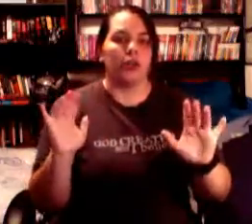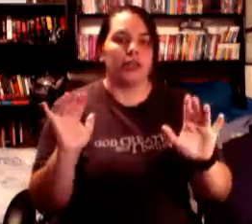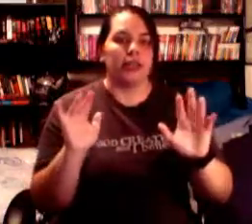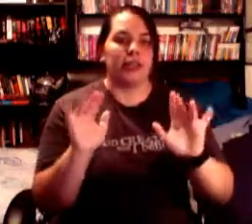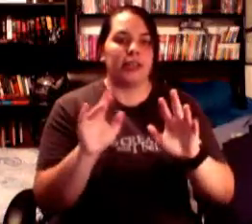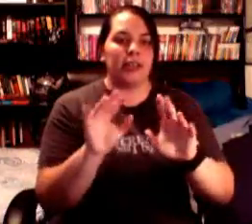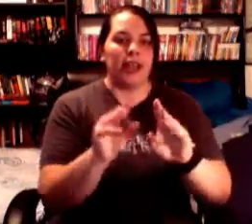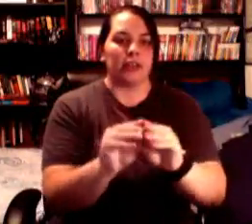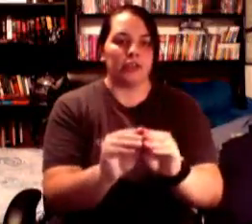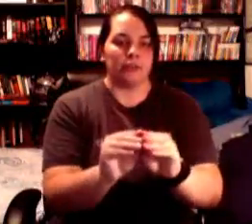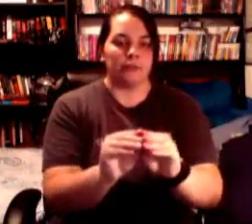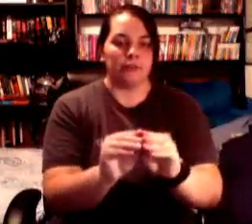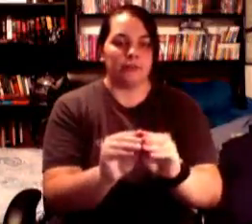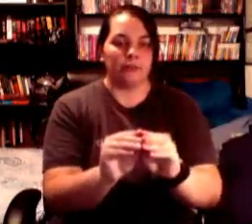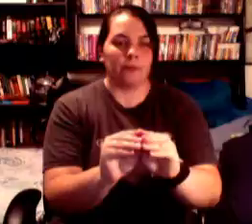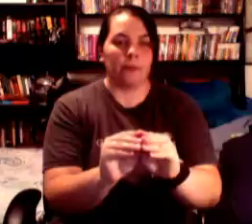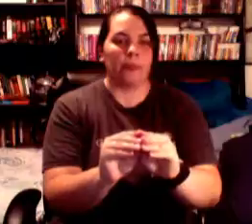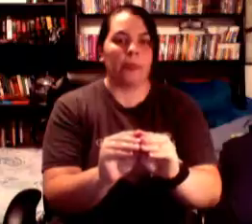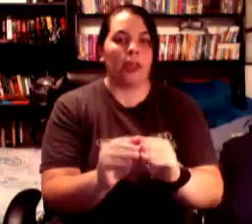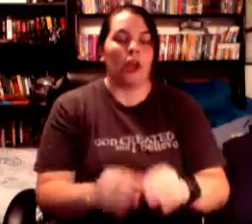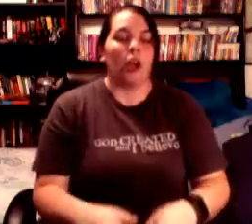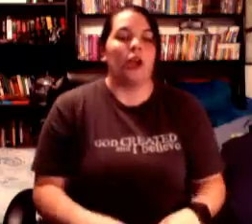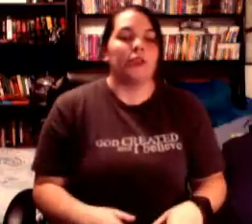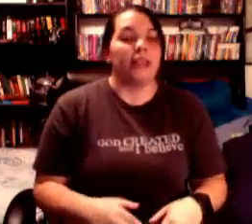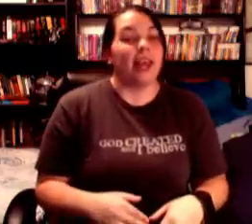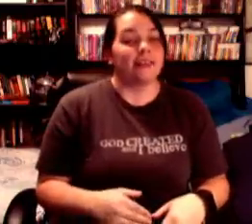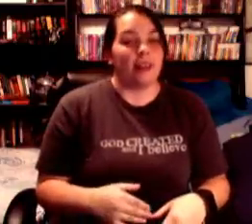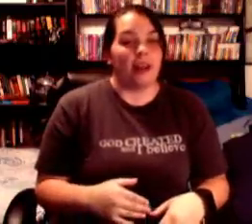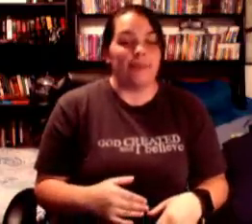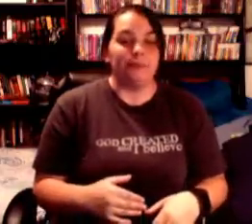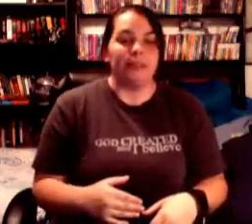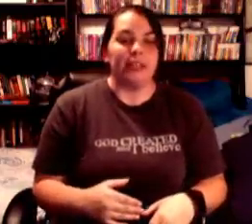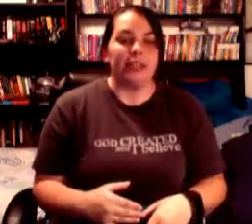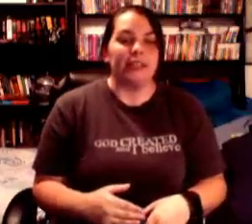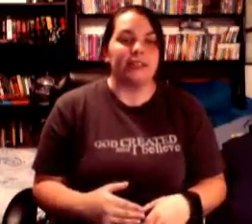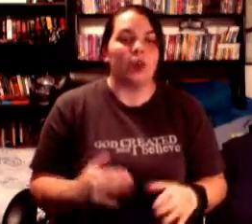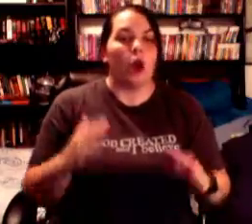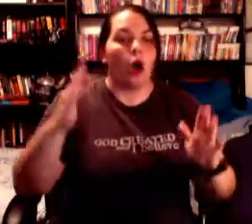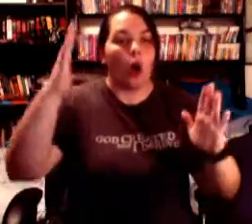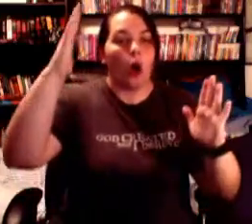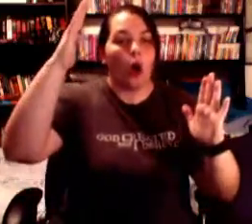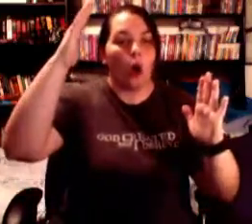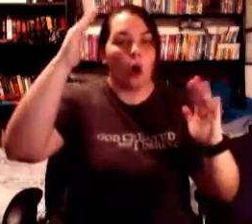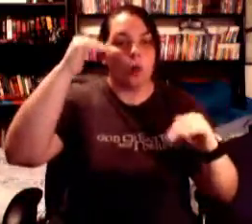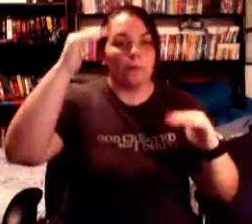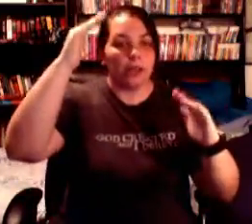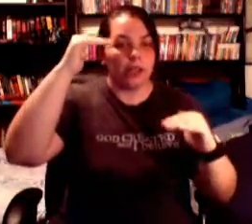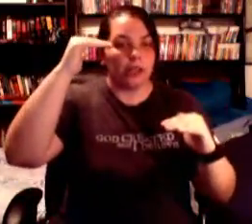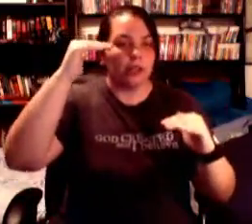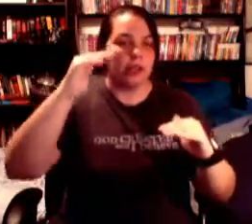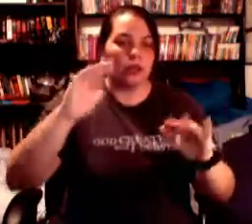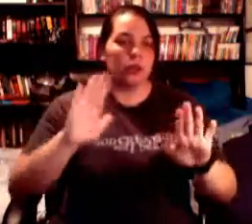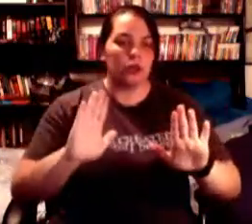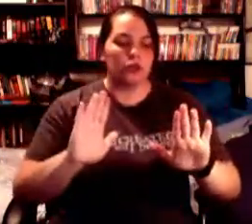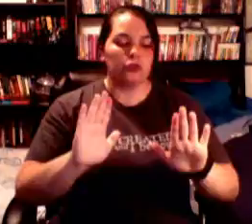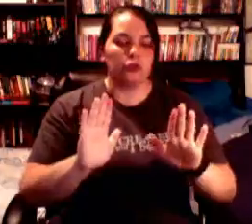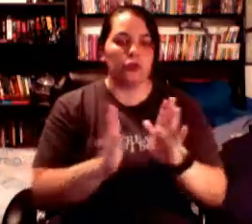were gathered. The next line is hoping. So